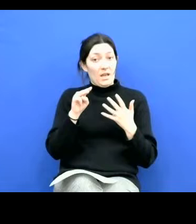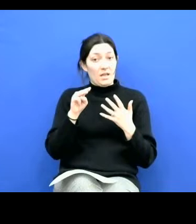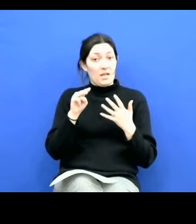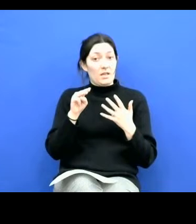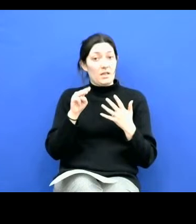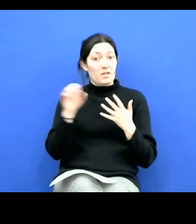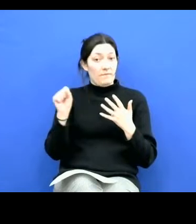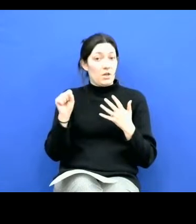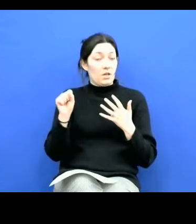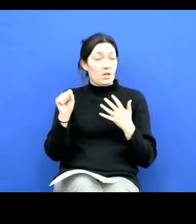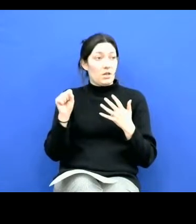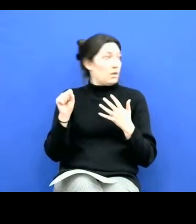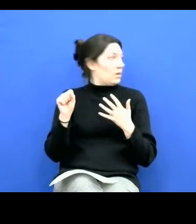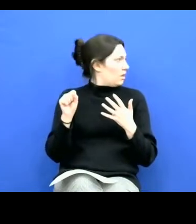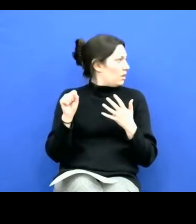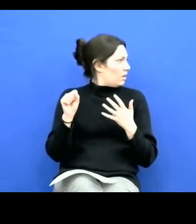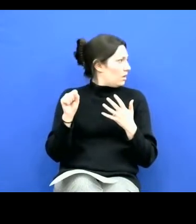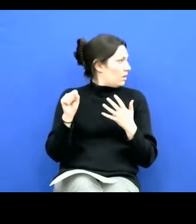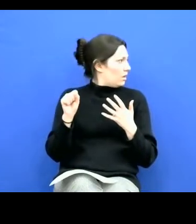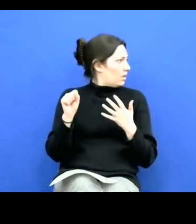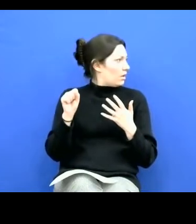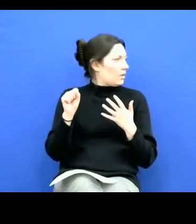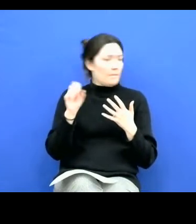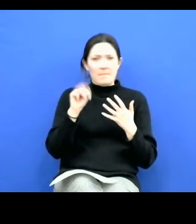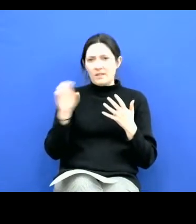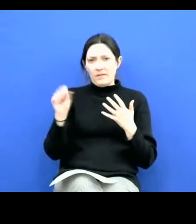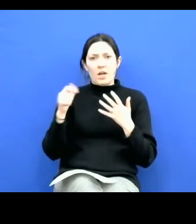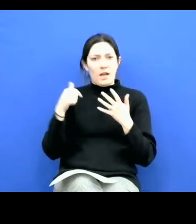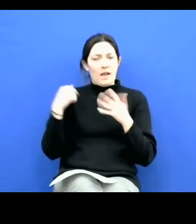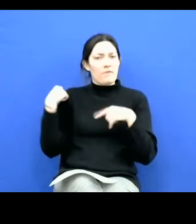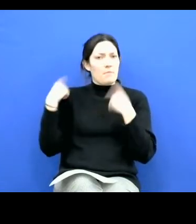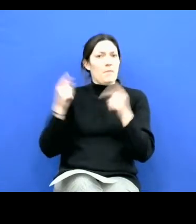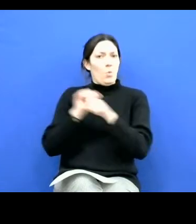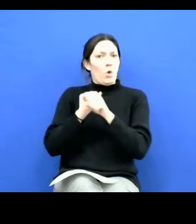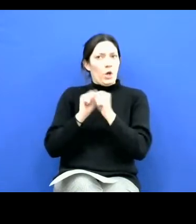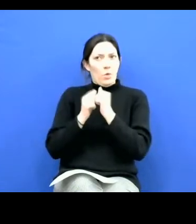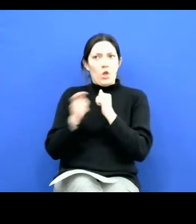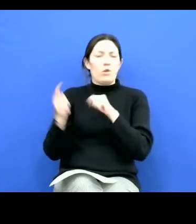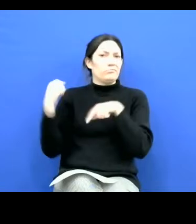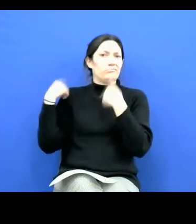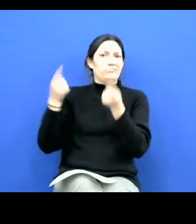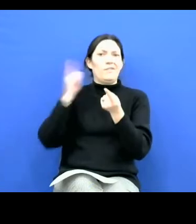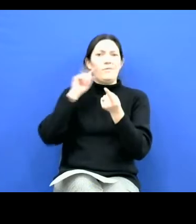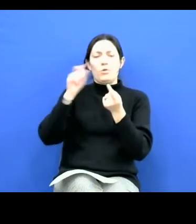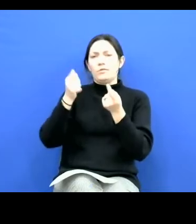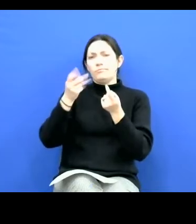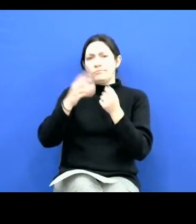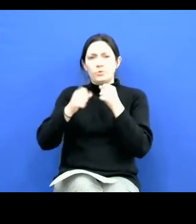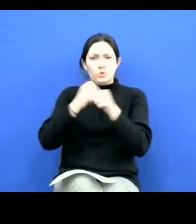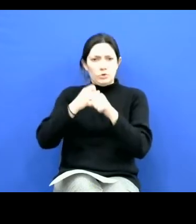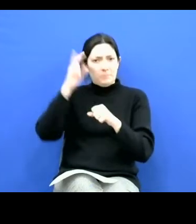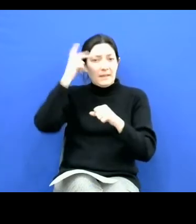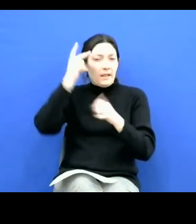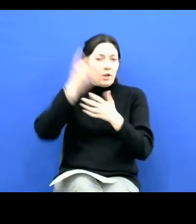number of items, including on the political side of things.